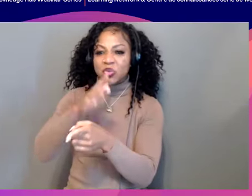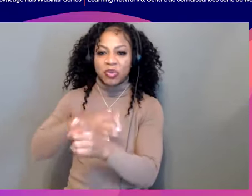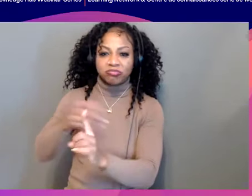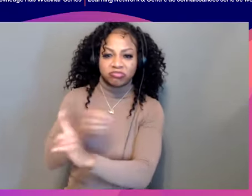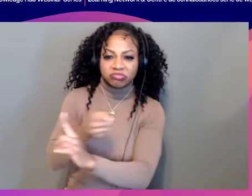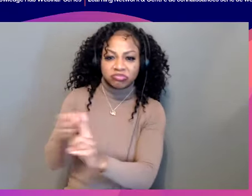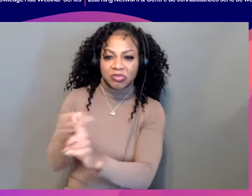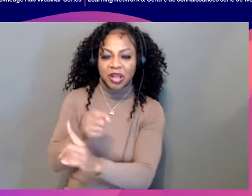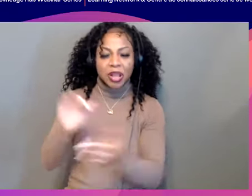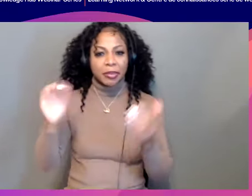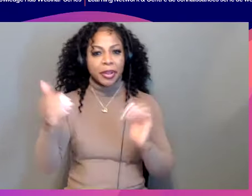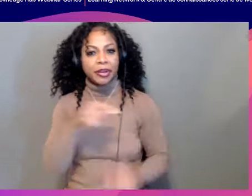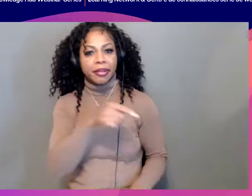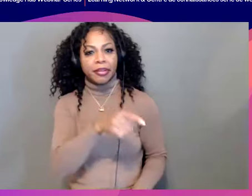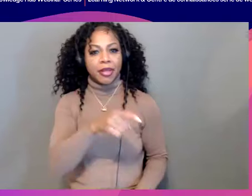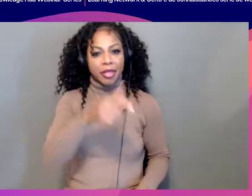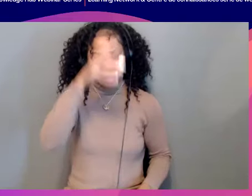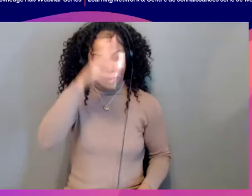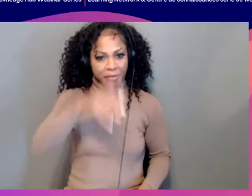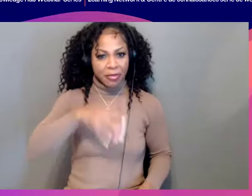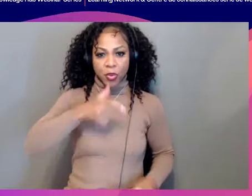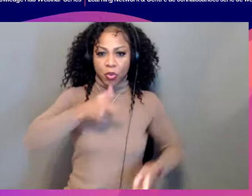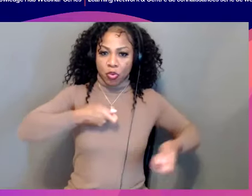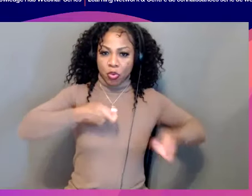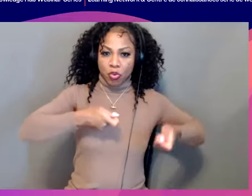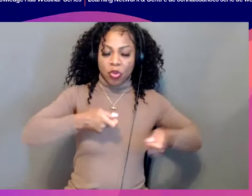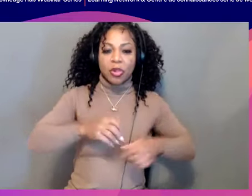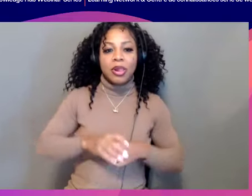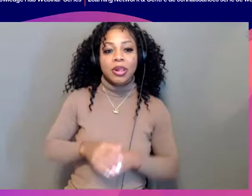controlling, abusive man, this framing excluded